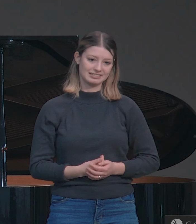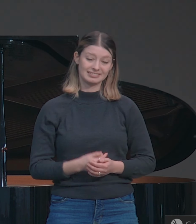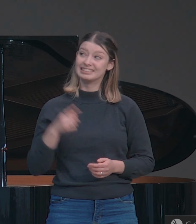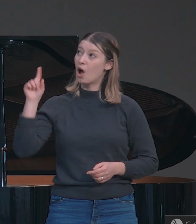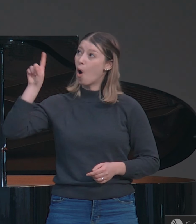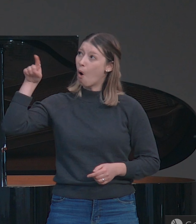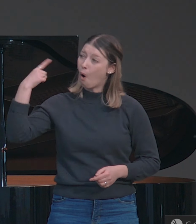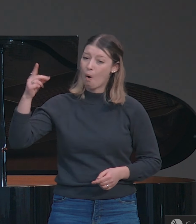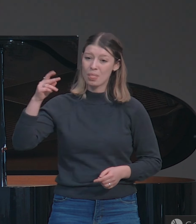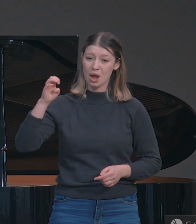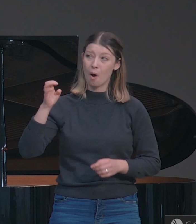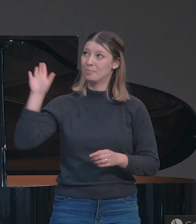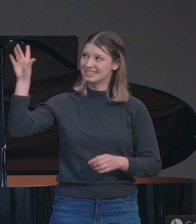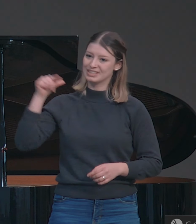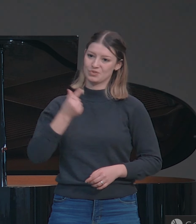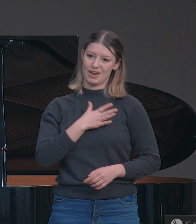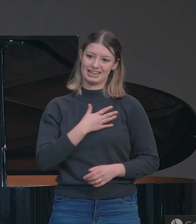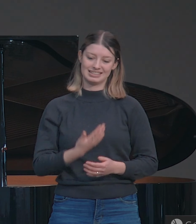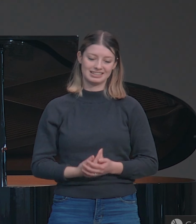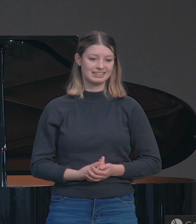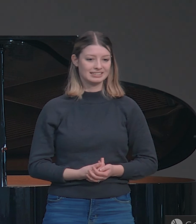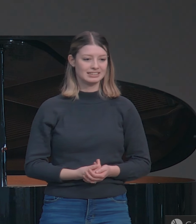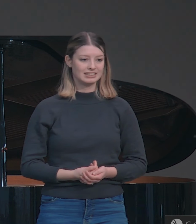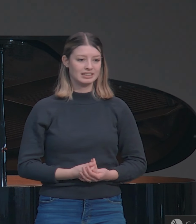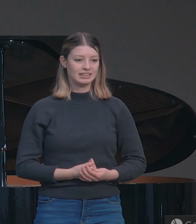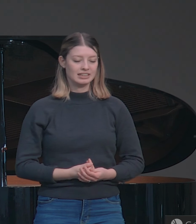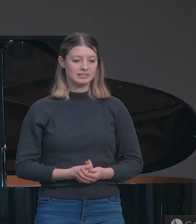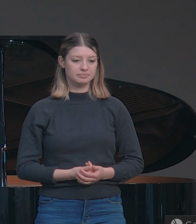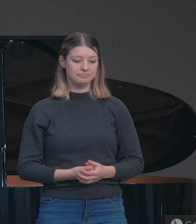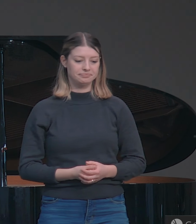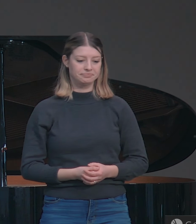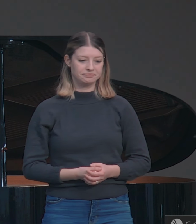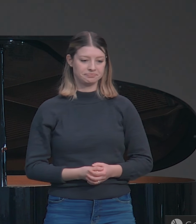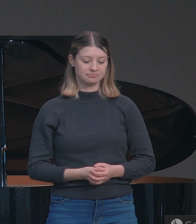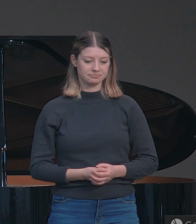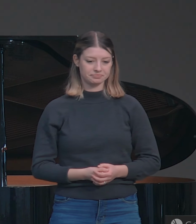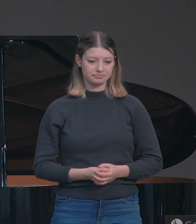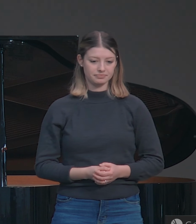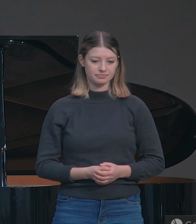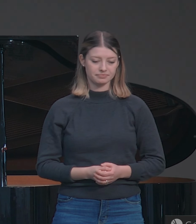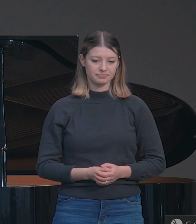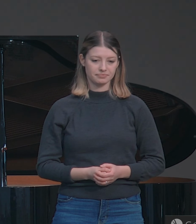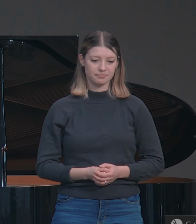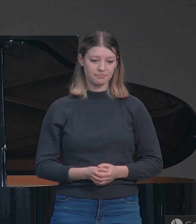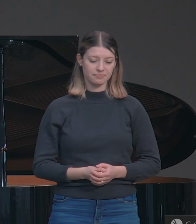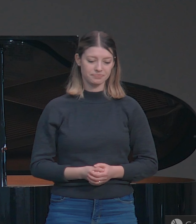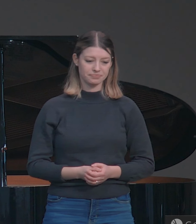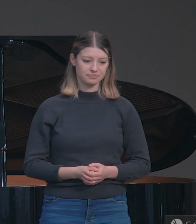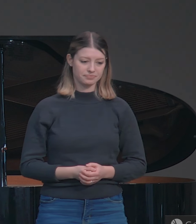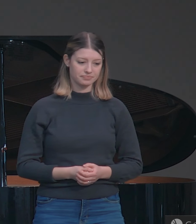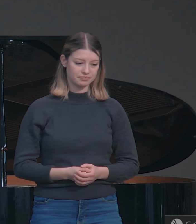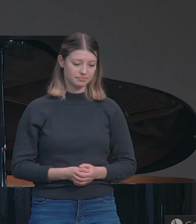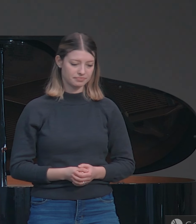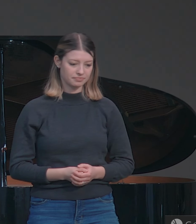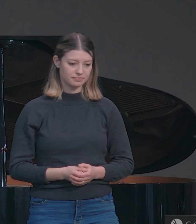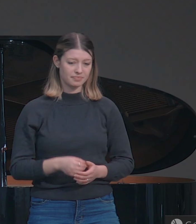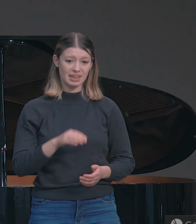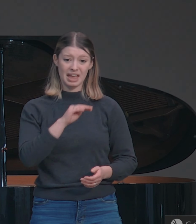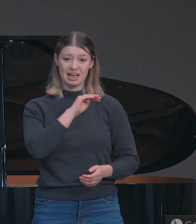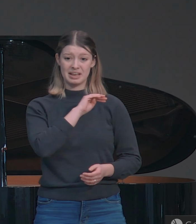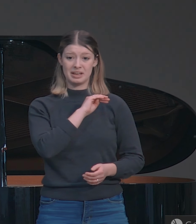only hope. In Micah, it is only the fact of God's mercy and grace and his faithfulness to